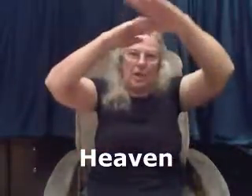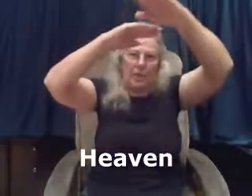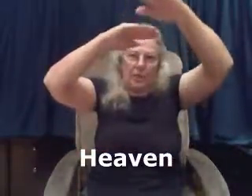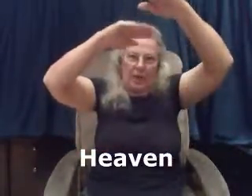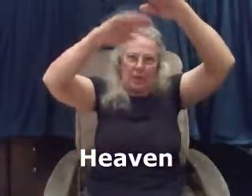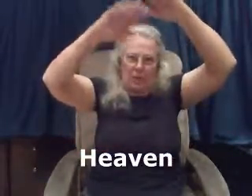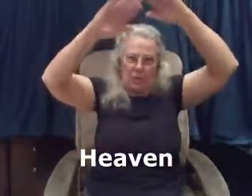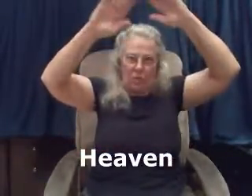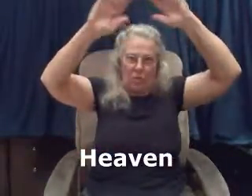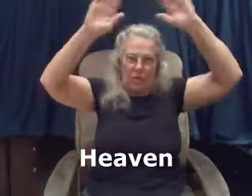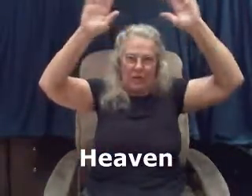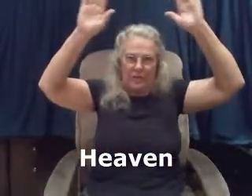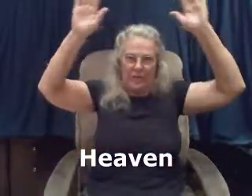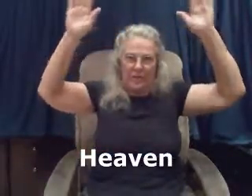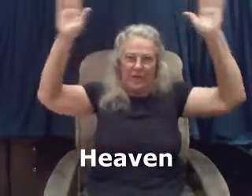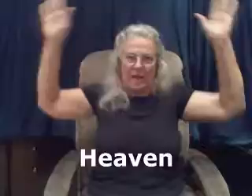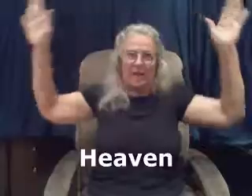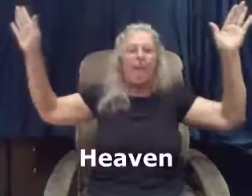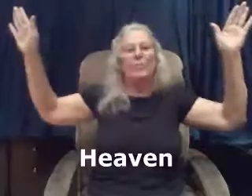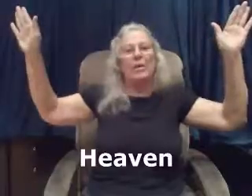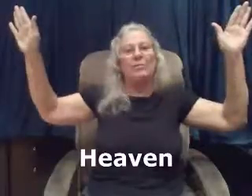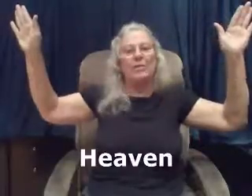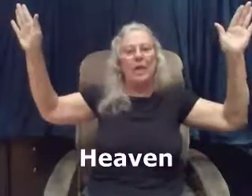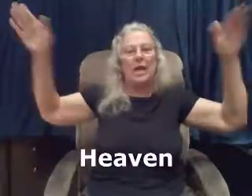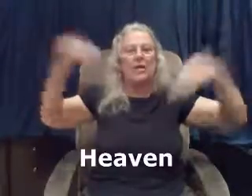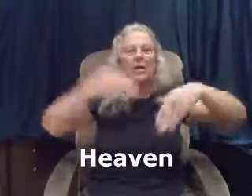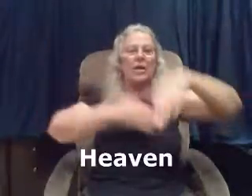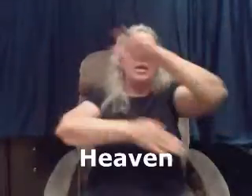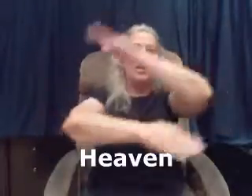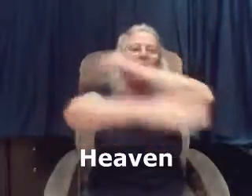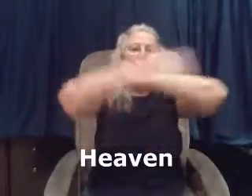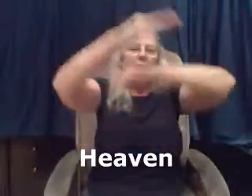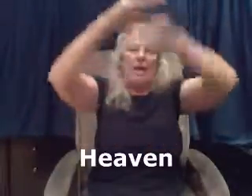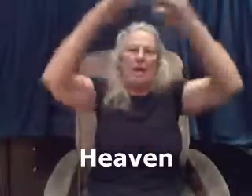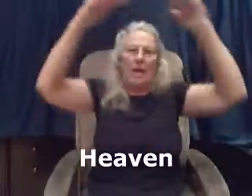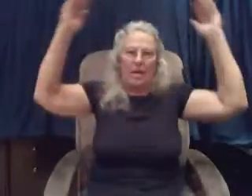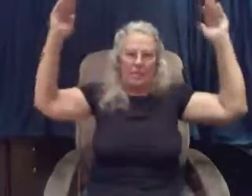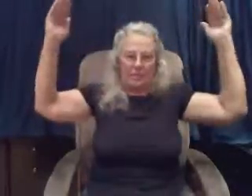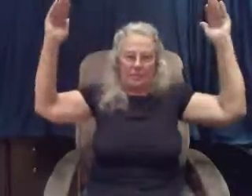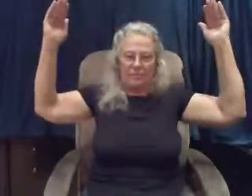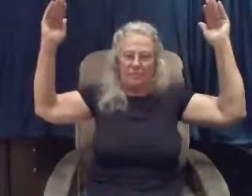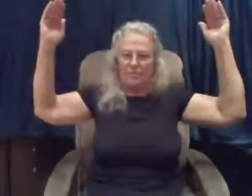up and then flatten out above your head. Heaven.